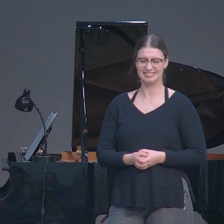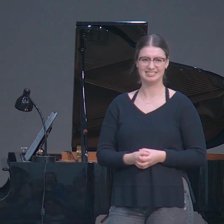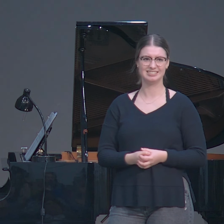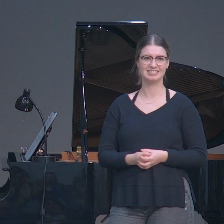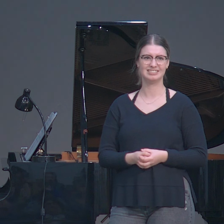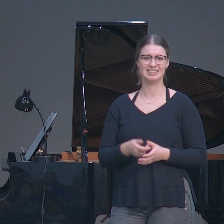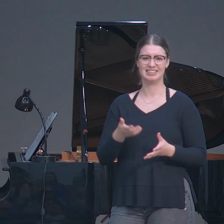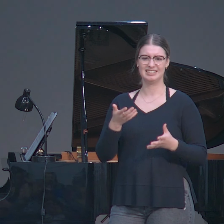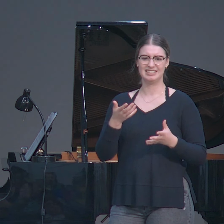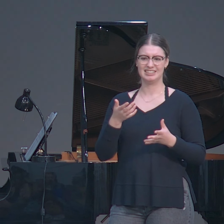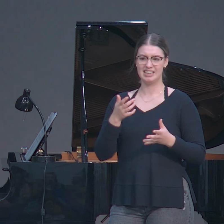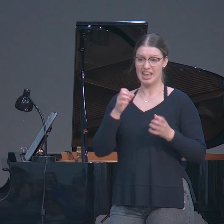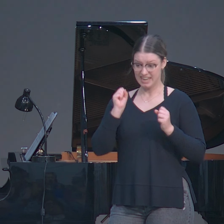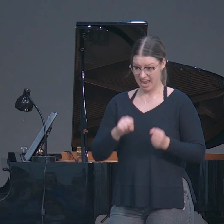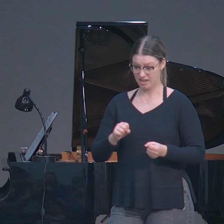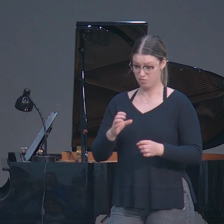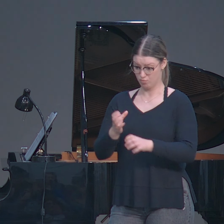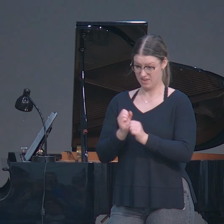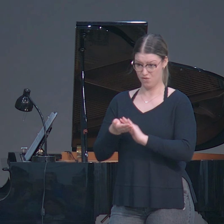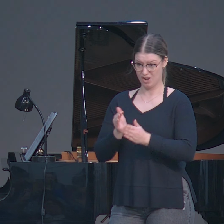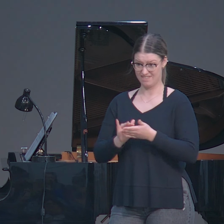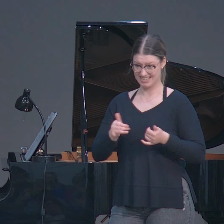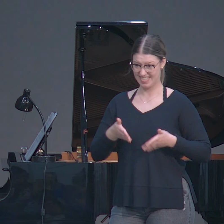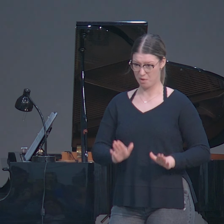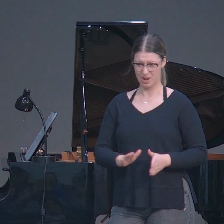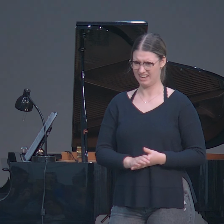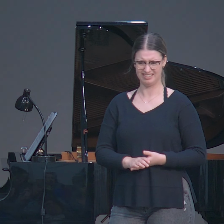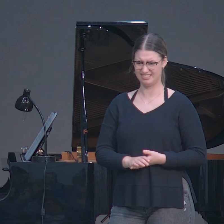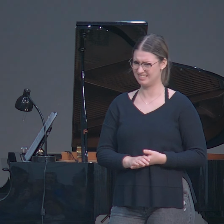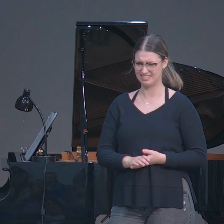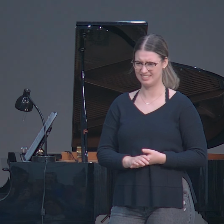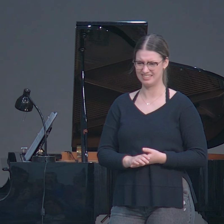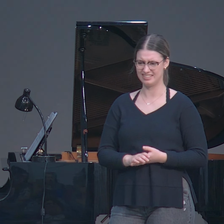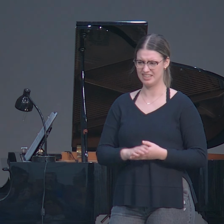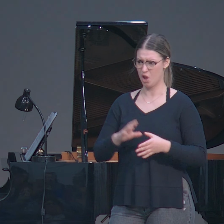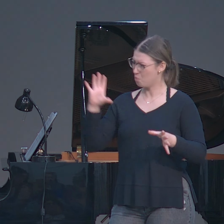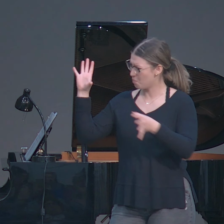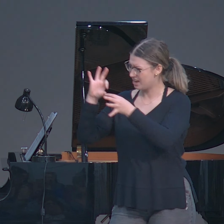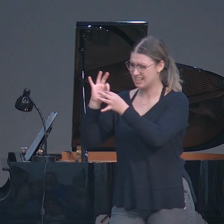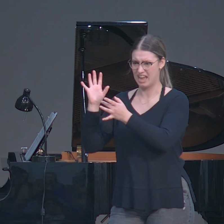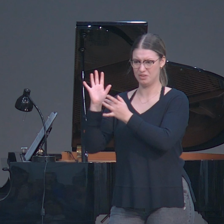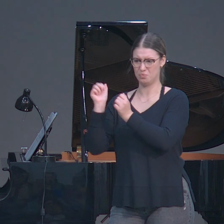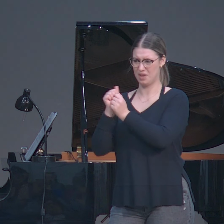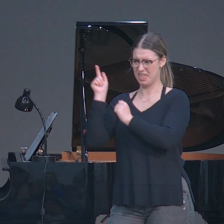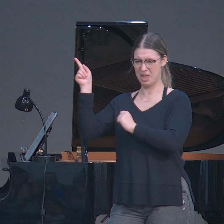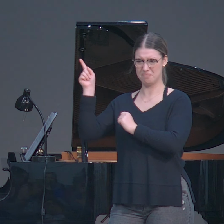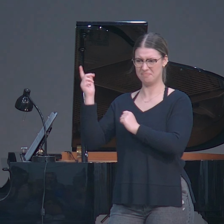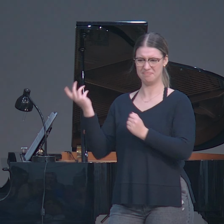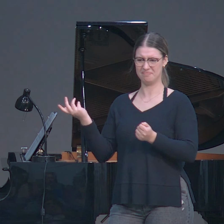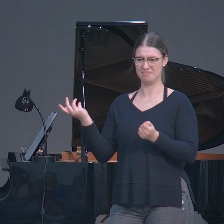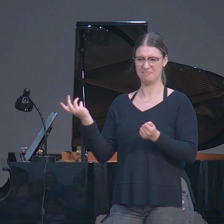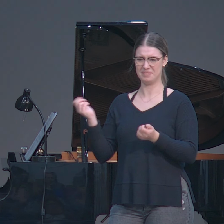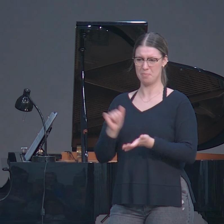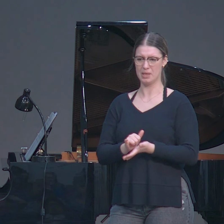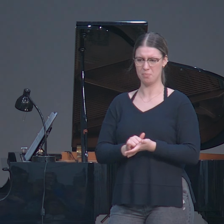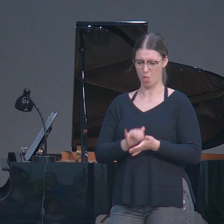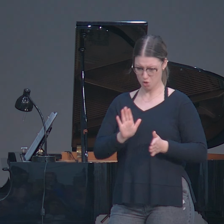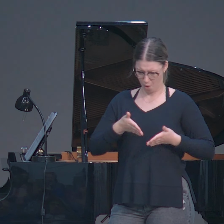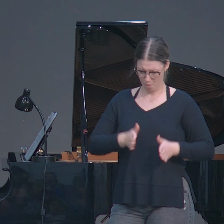It doesn't involve forgiveness. It doesn't involve reconciliation with God.